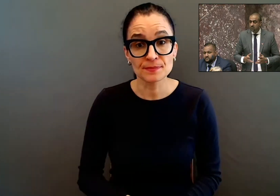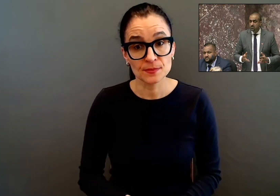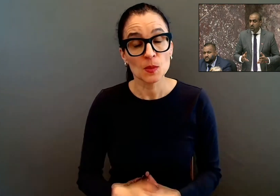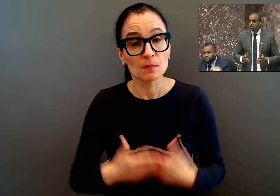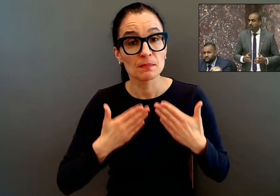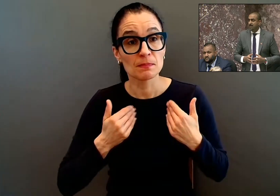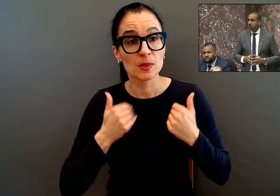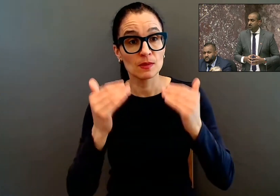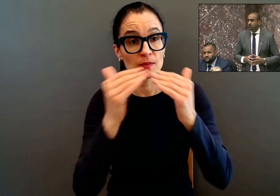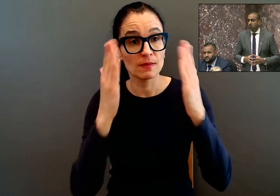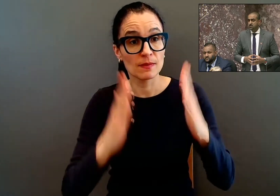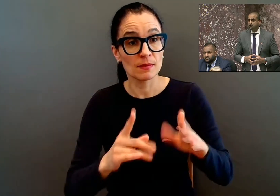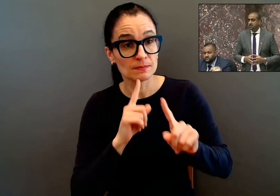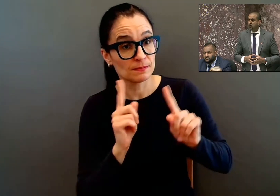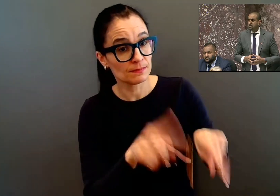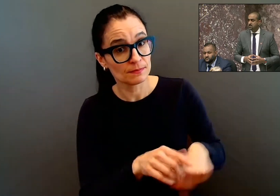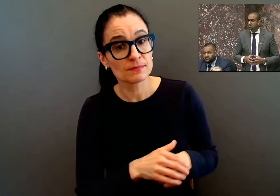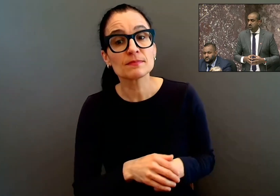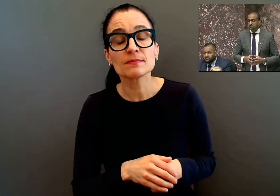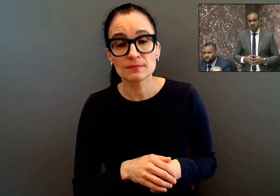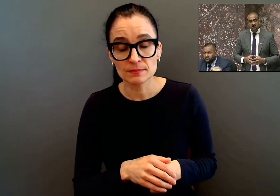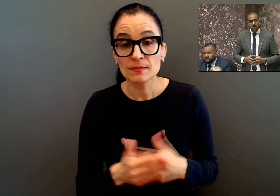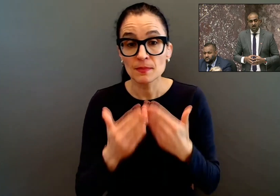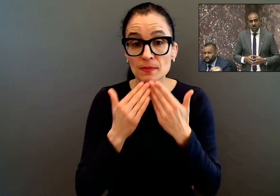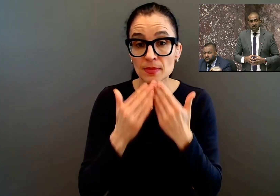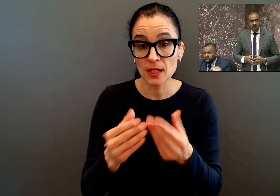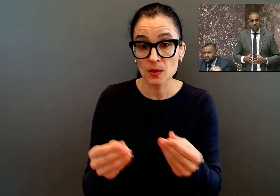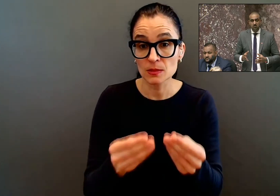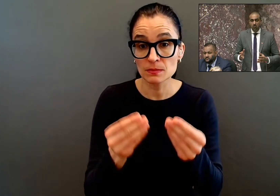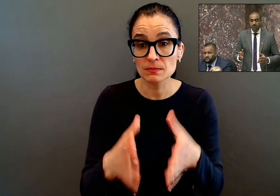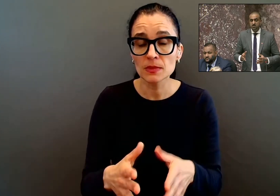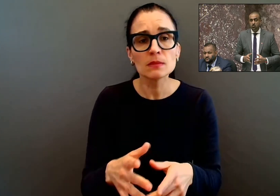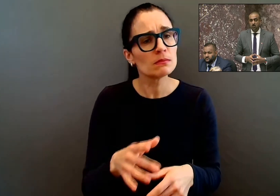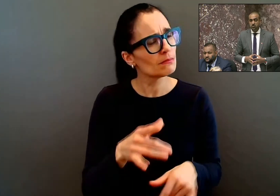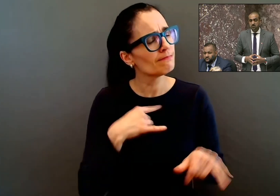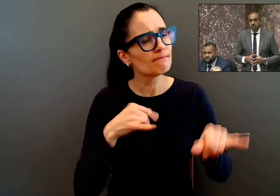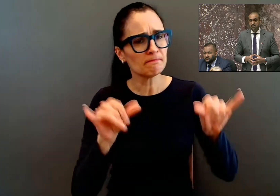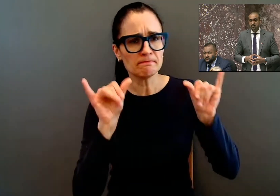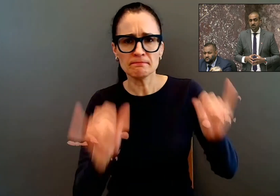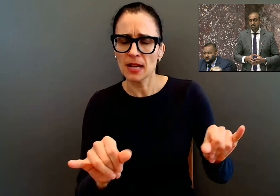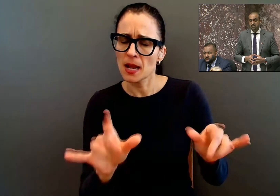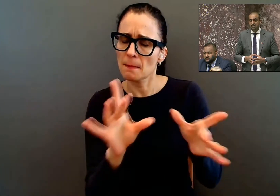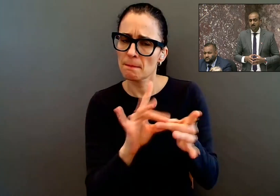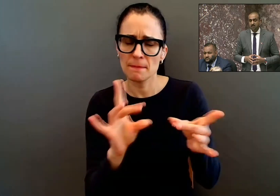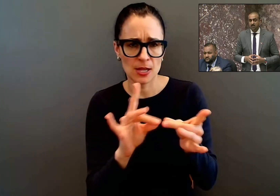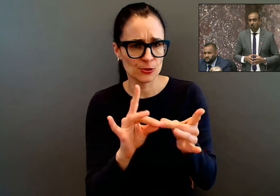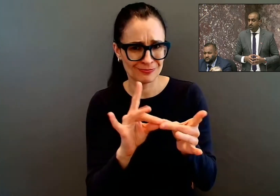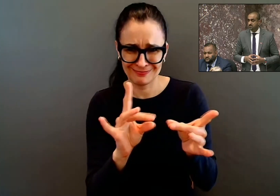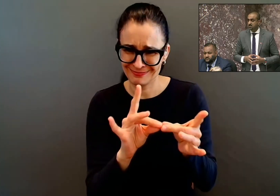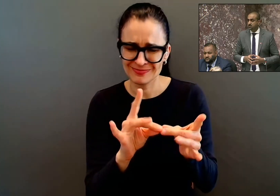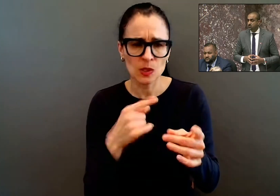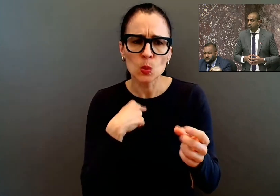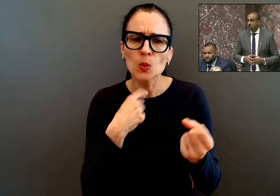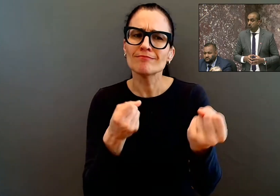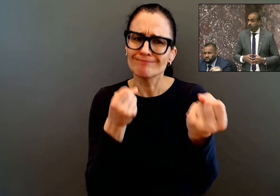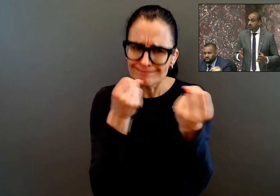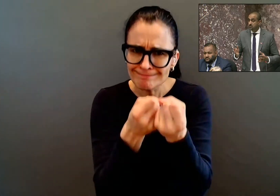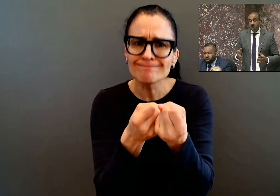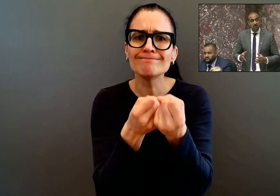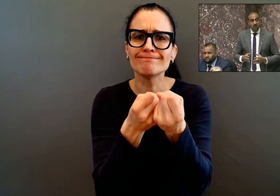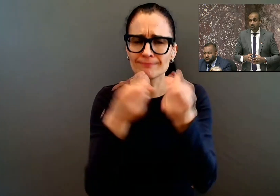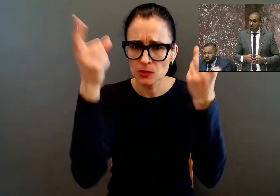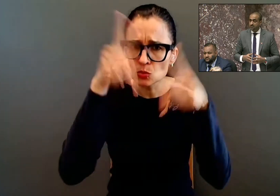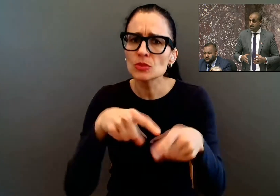Again, we value the importance of supporting seniors. The member opened his question saying that he hoped to see some of those units